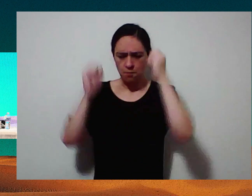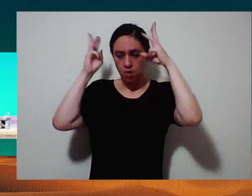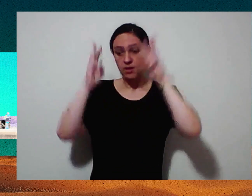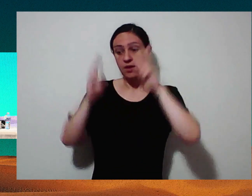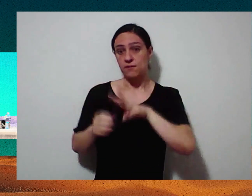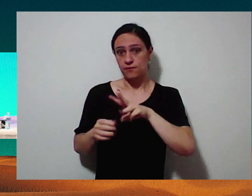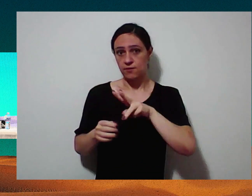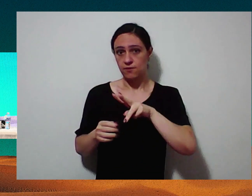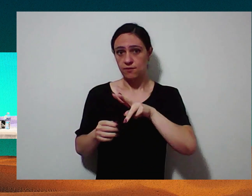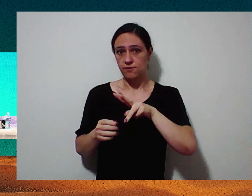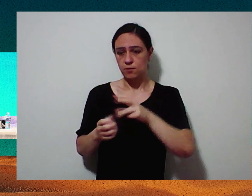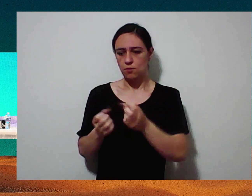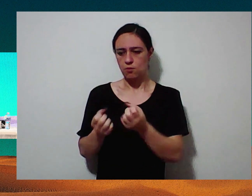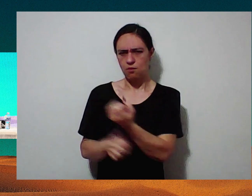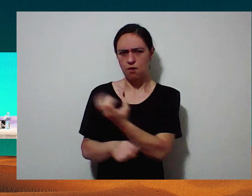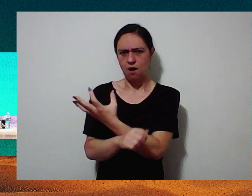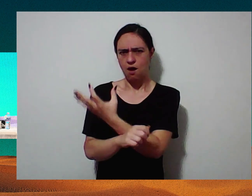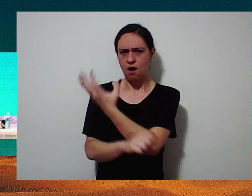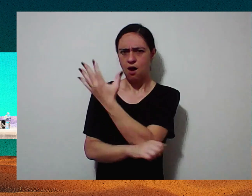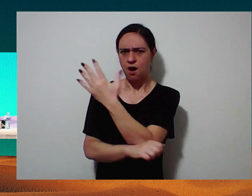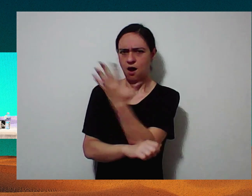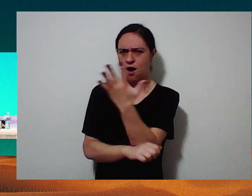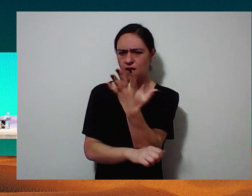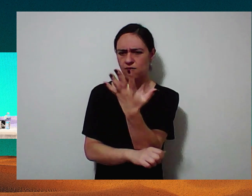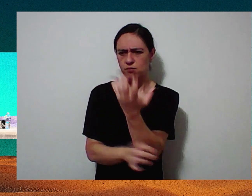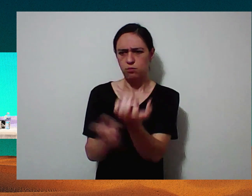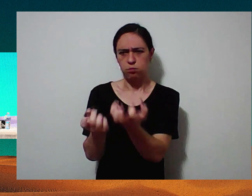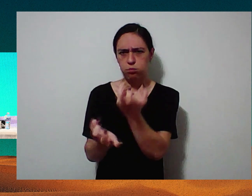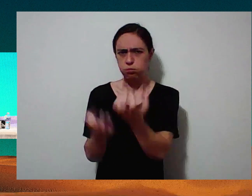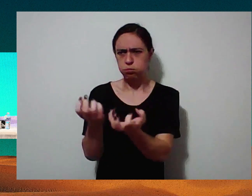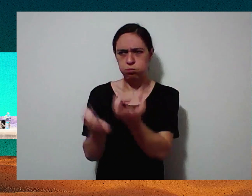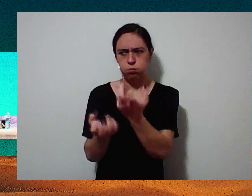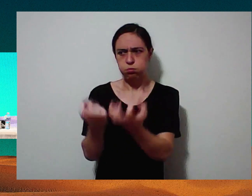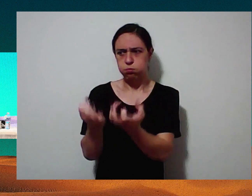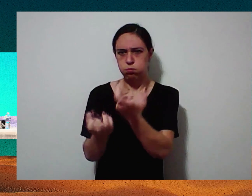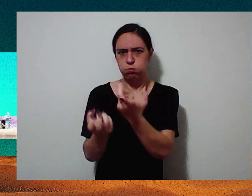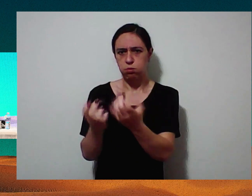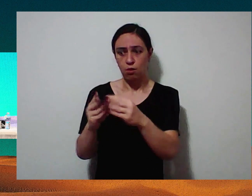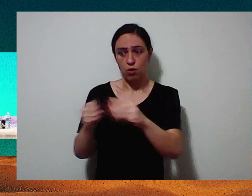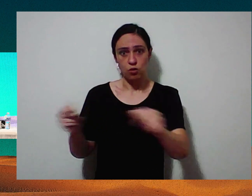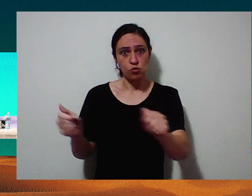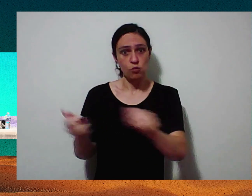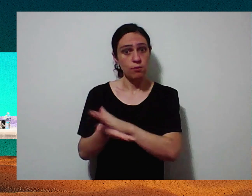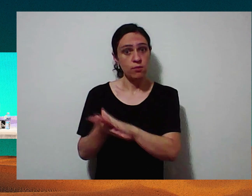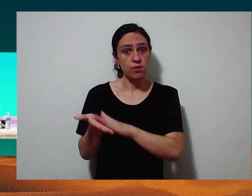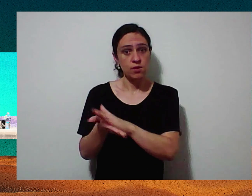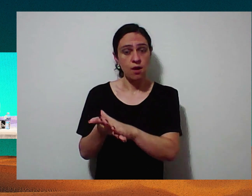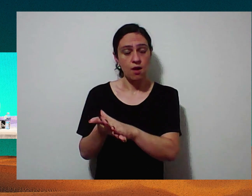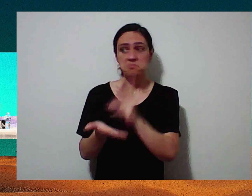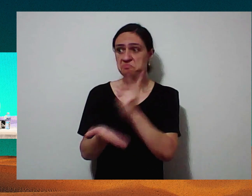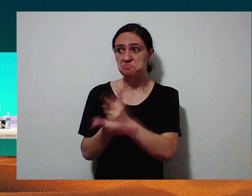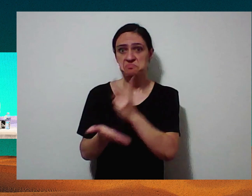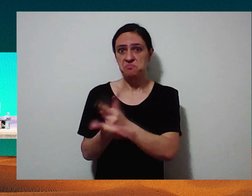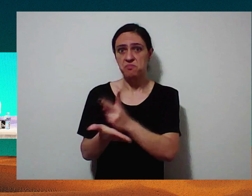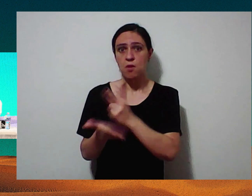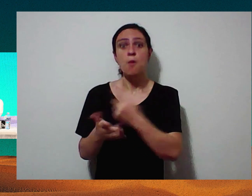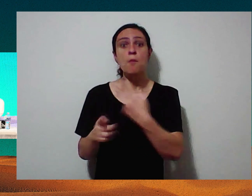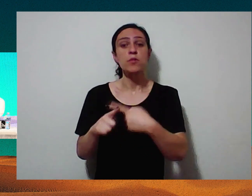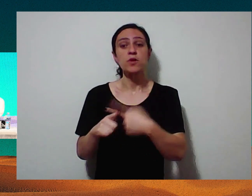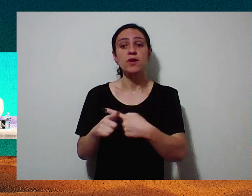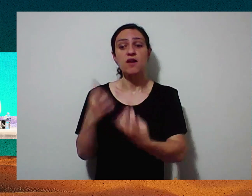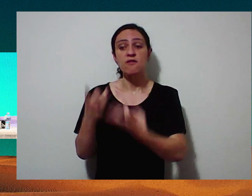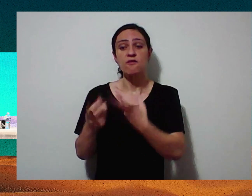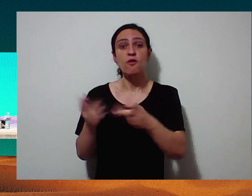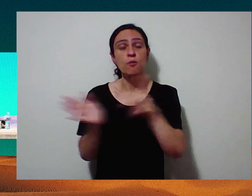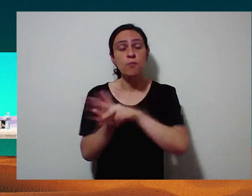that bush, the fire was not using the bush as a fuel. Aquele fogo vinha de Deus. That fire came from God.